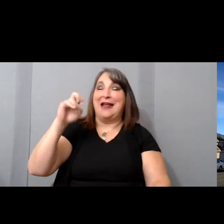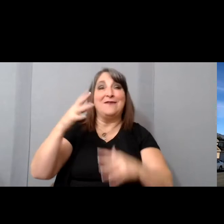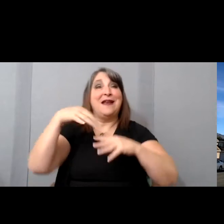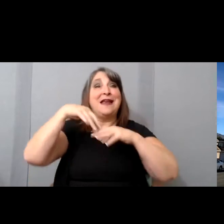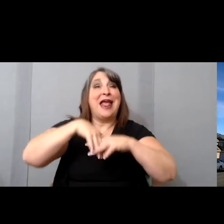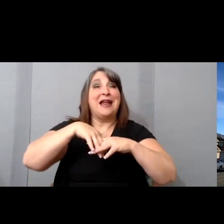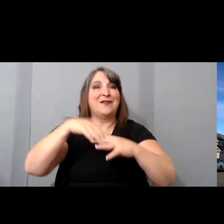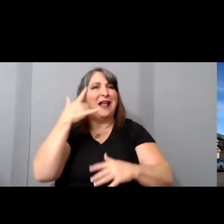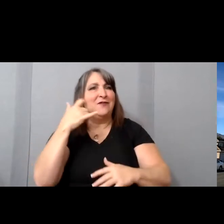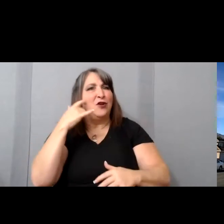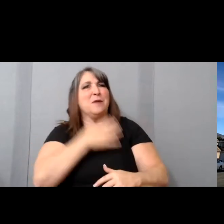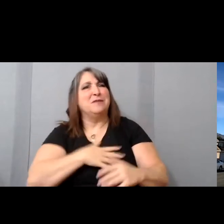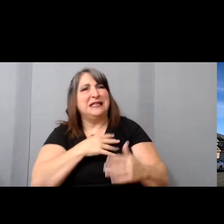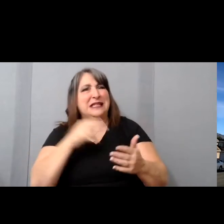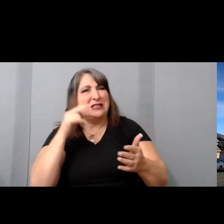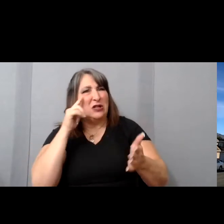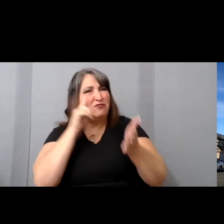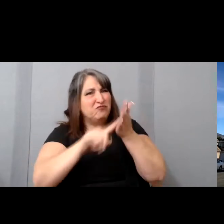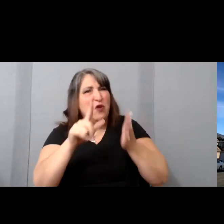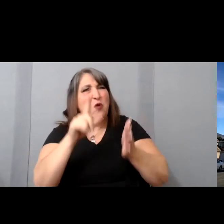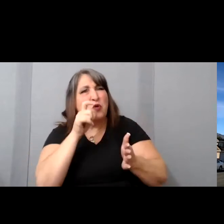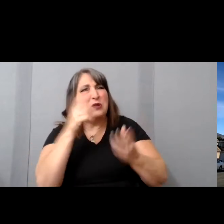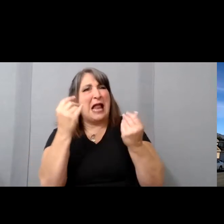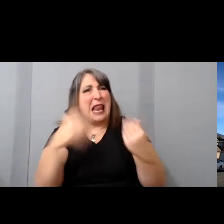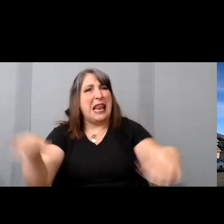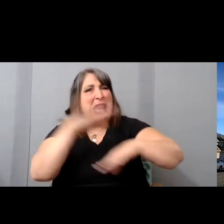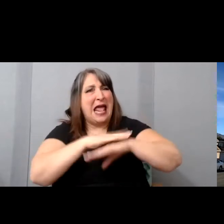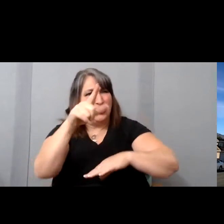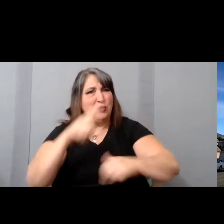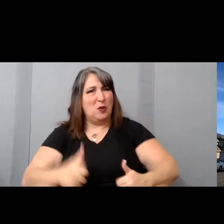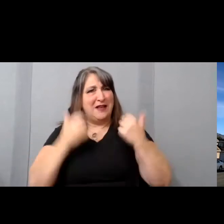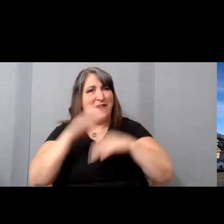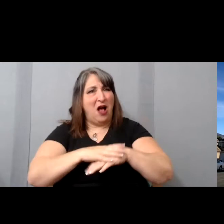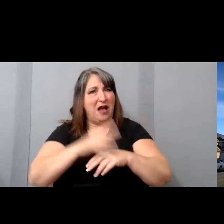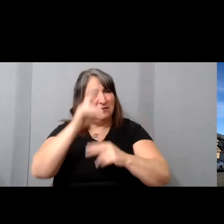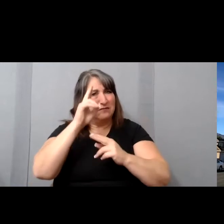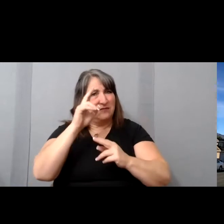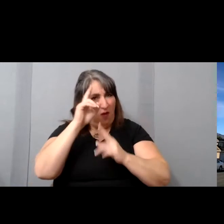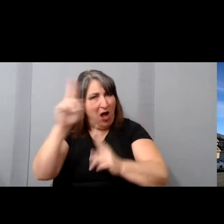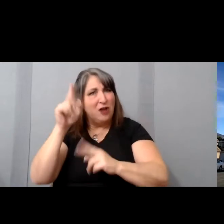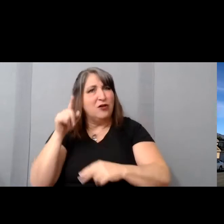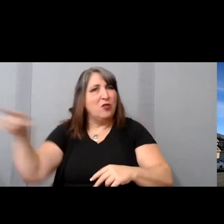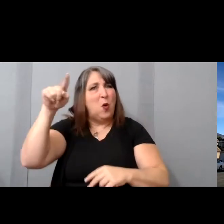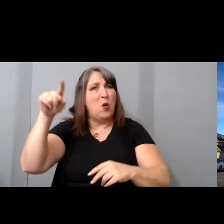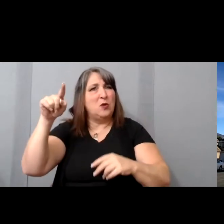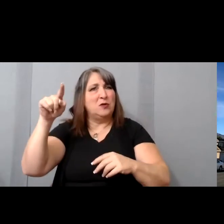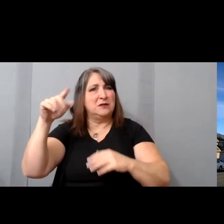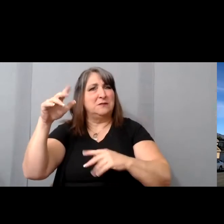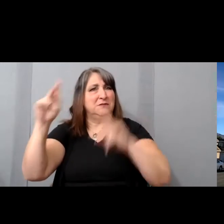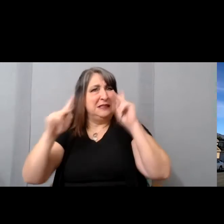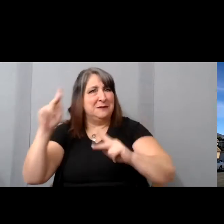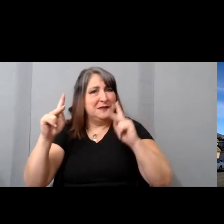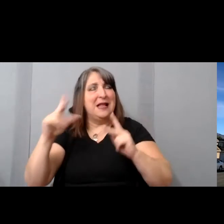whose lands you are on. And remember, we have been here a long time, and we're happy to share the state with all of you. Thank you very